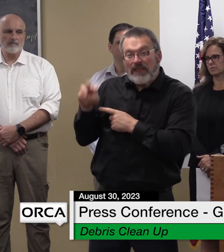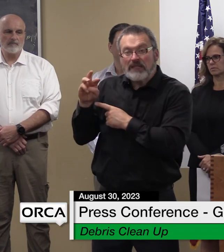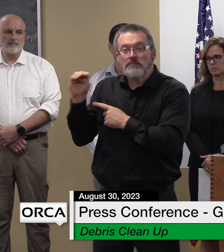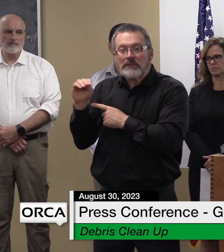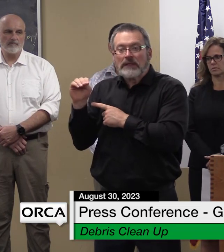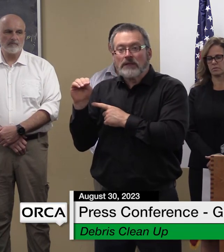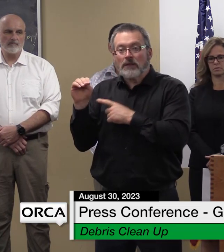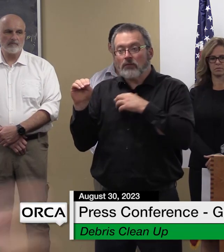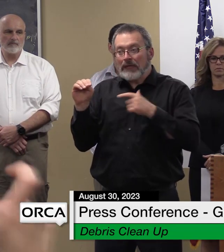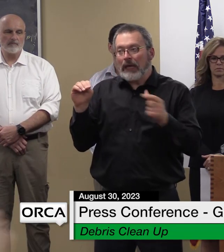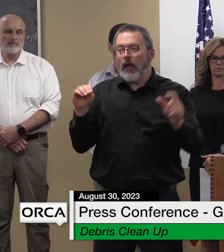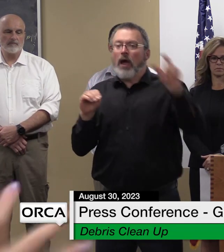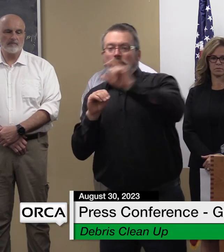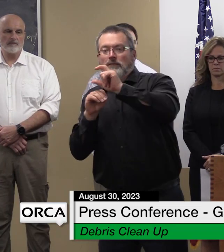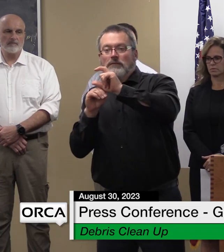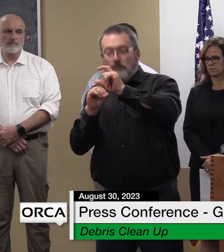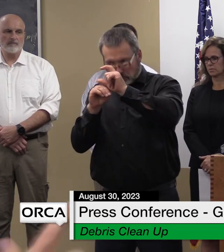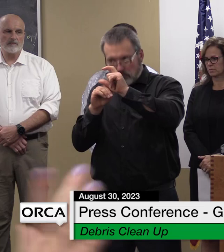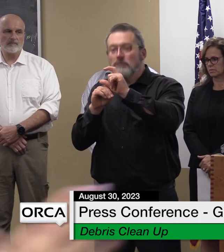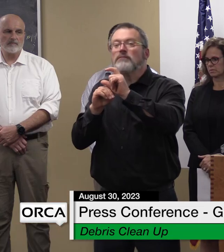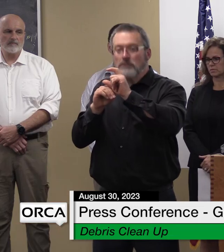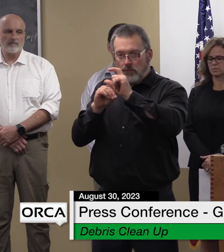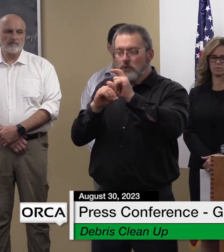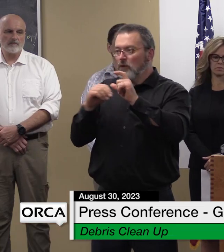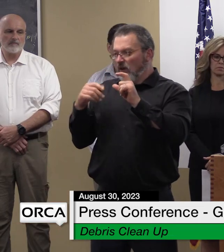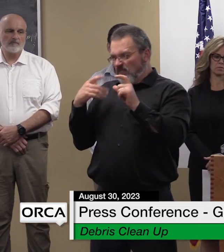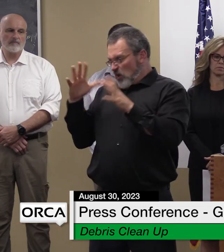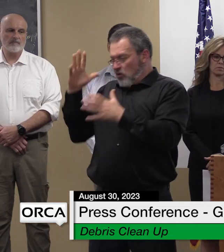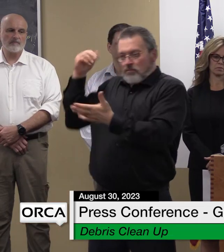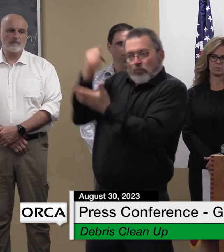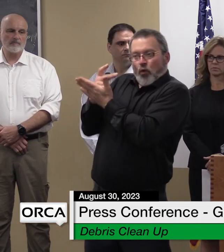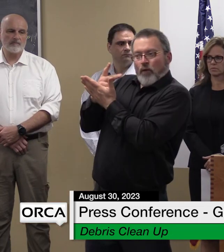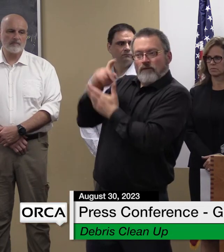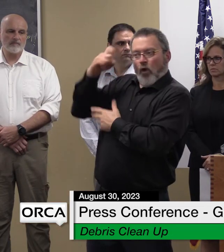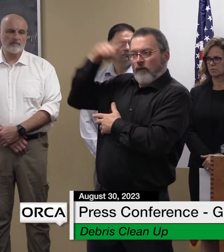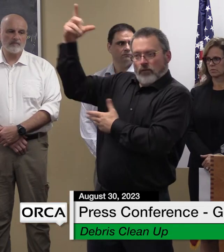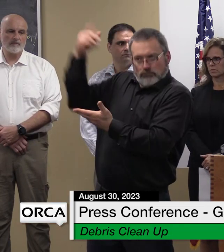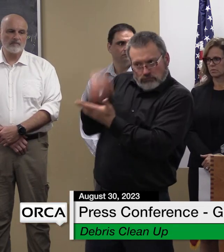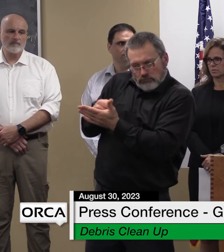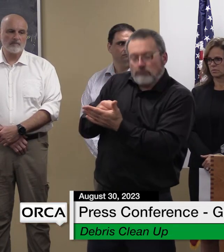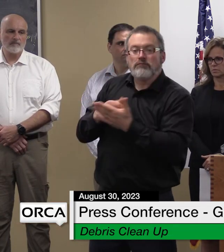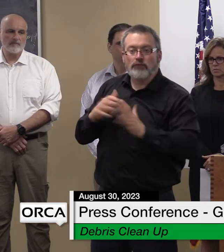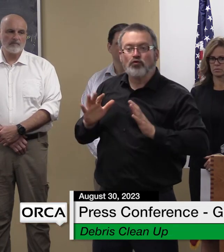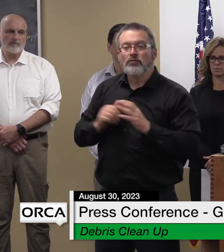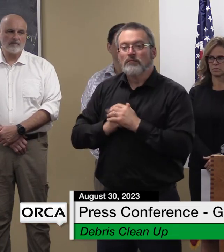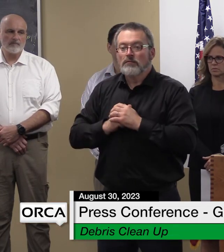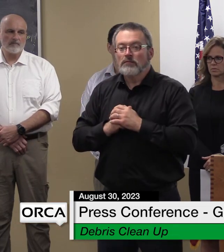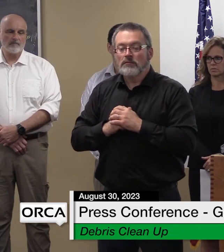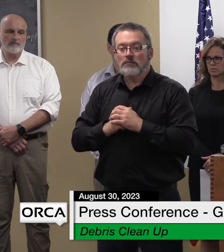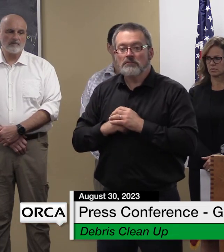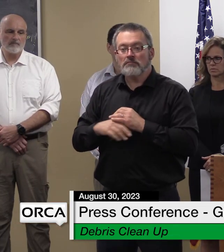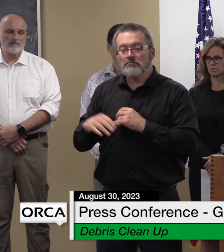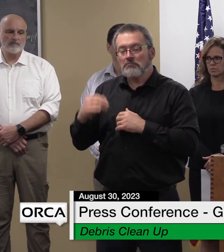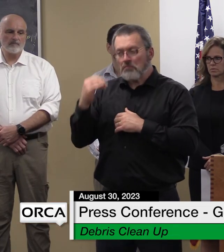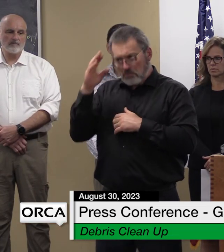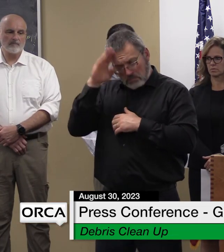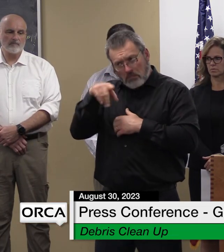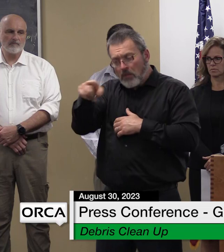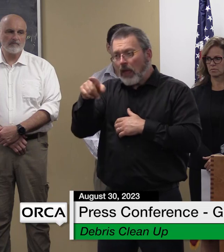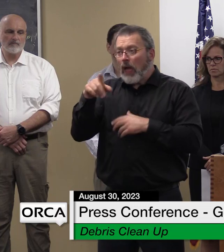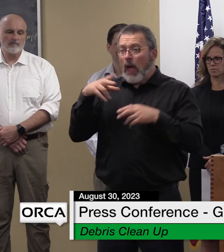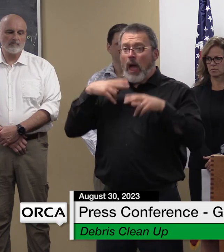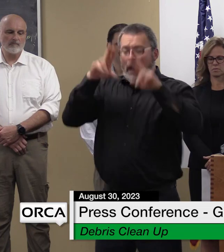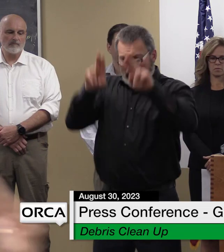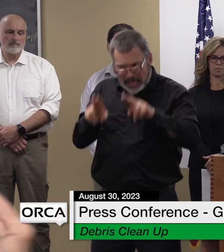by updating their cases. If an applicant receives a denial letter or disagrees with a determination